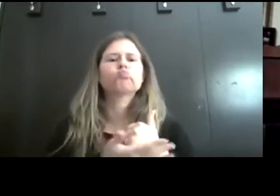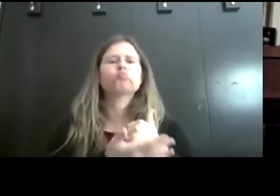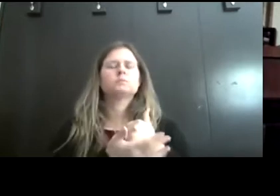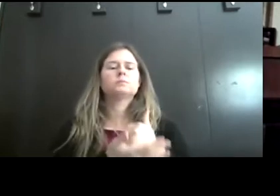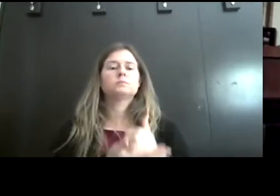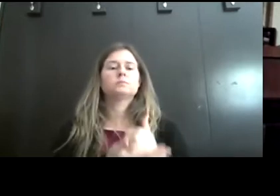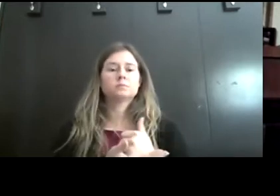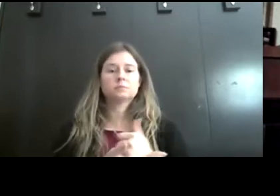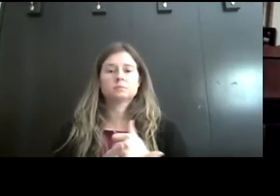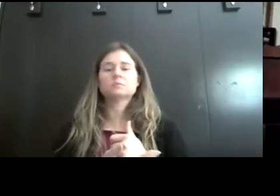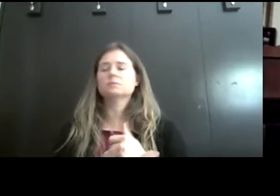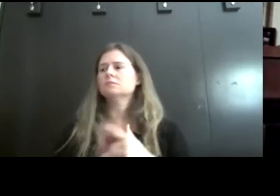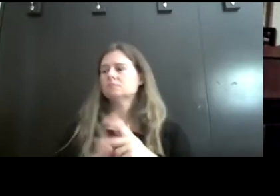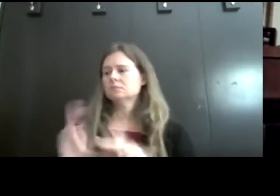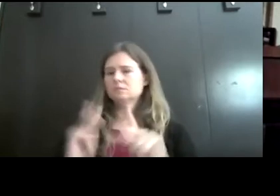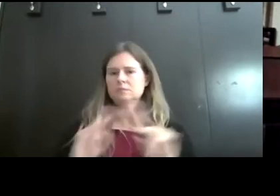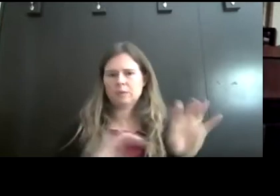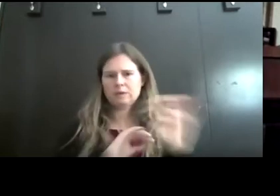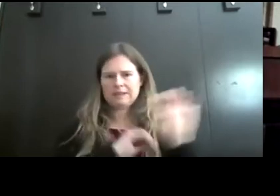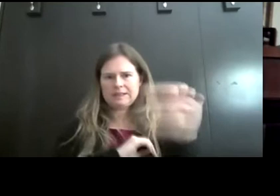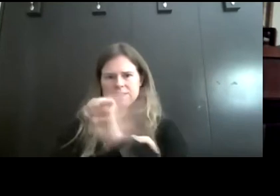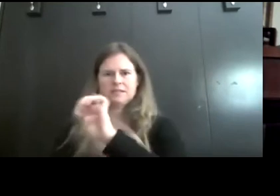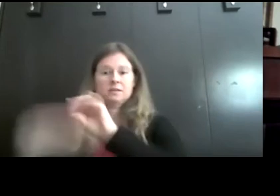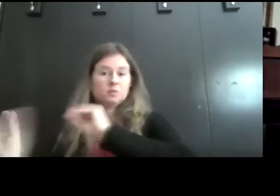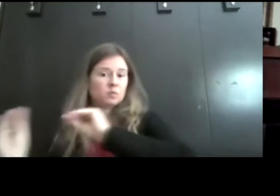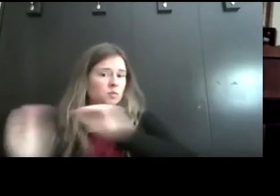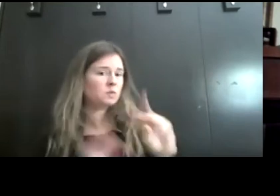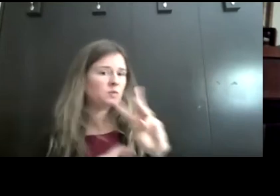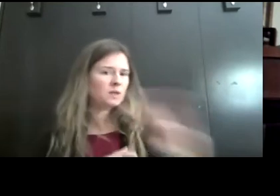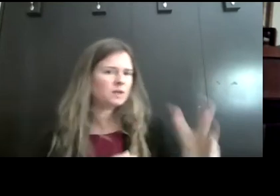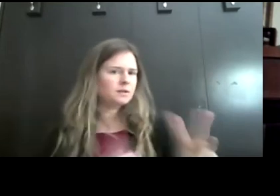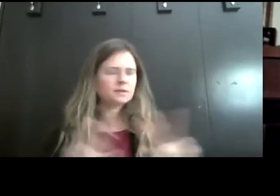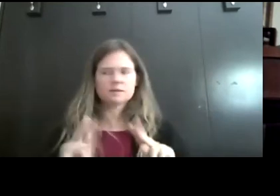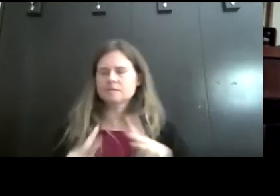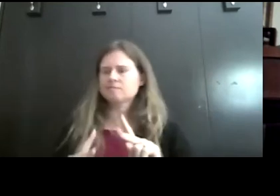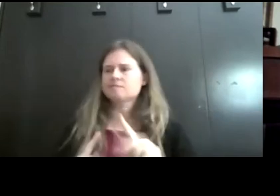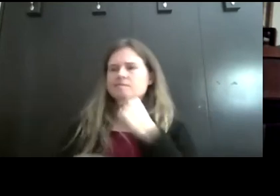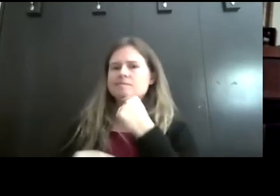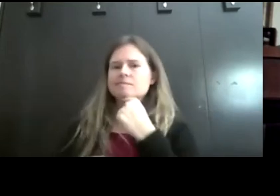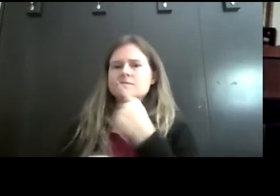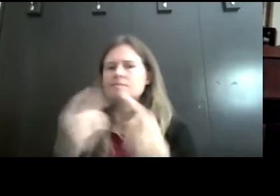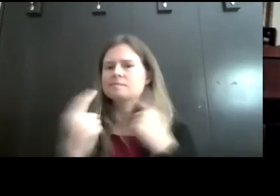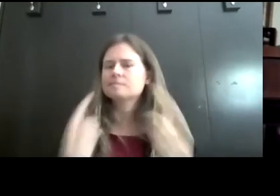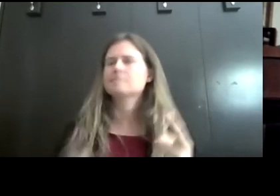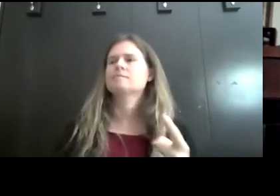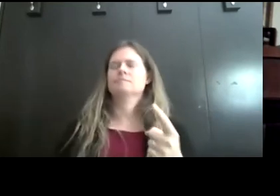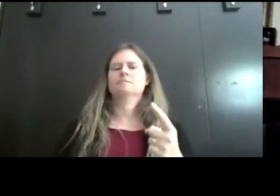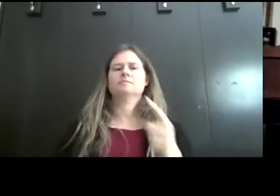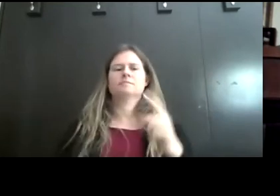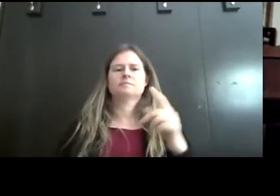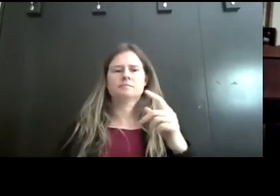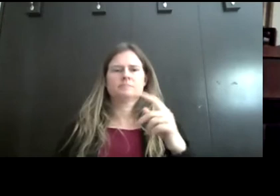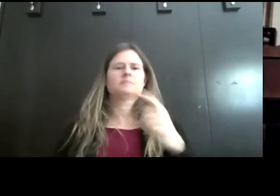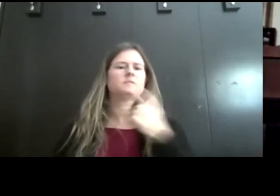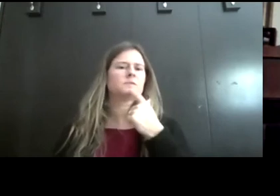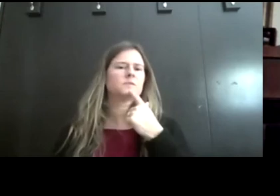Coast to come out into the West Coast that all the Indians in California were savages, which is what they said about all Indians